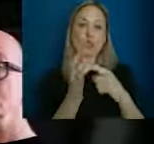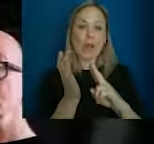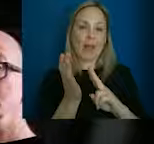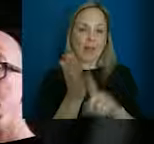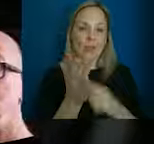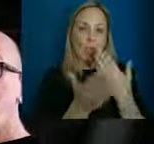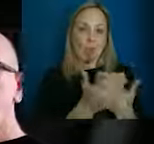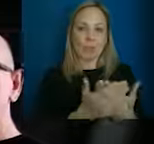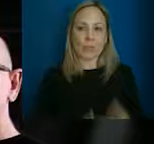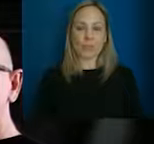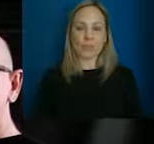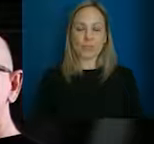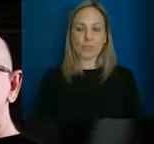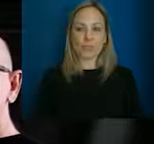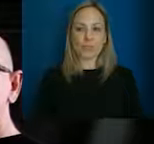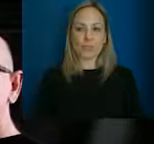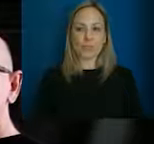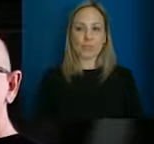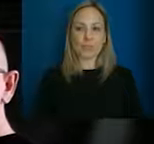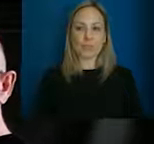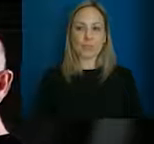This is the sign for squaring off.